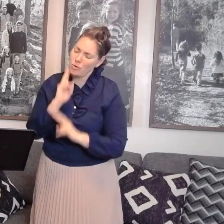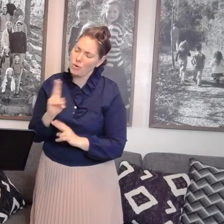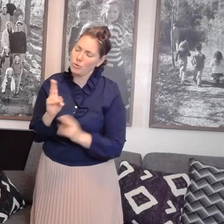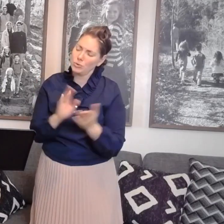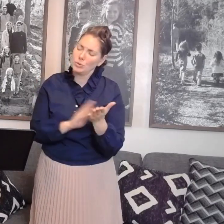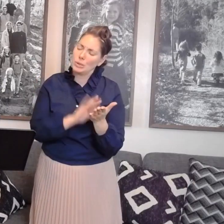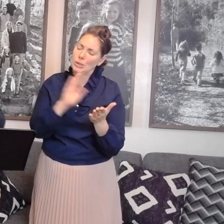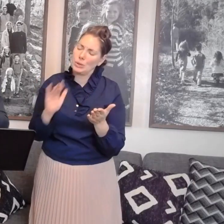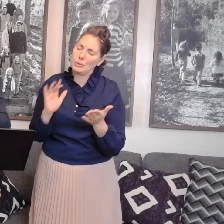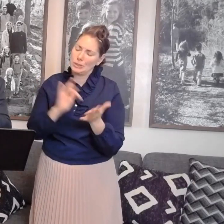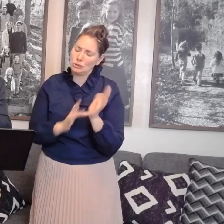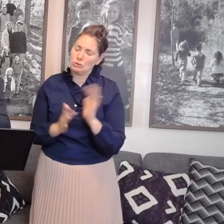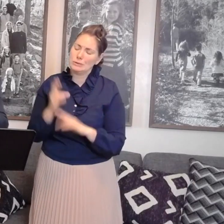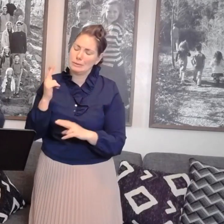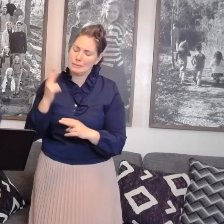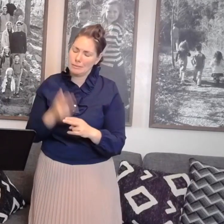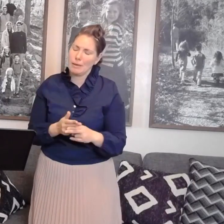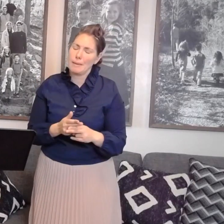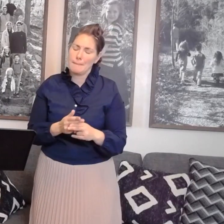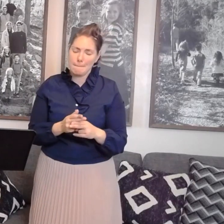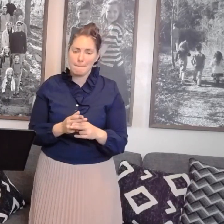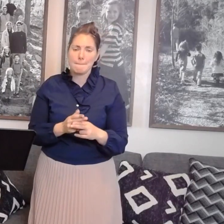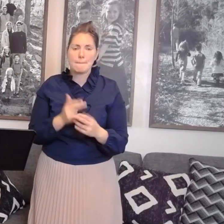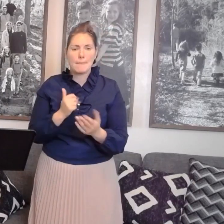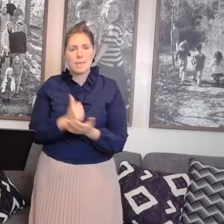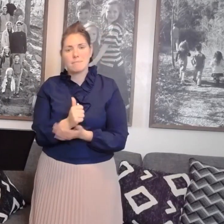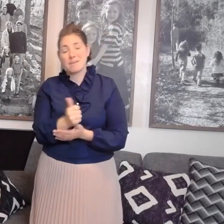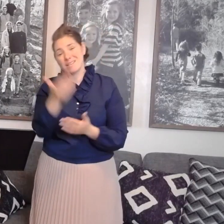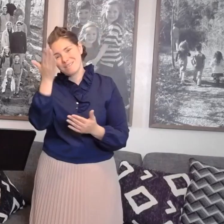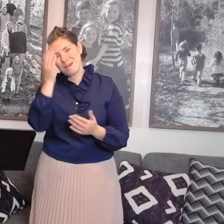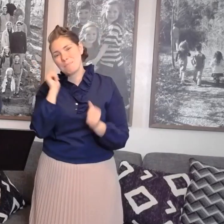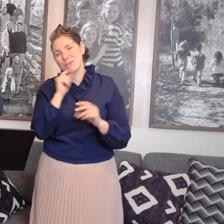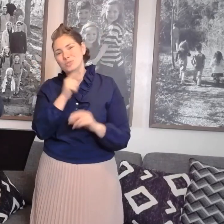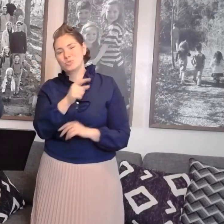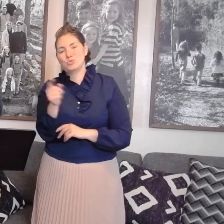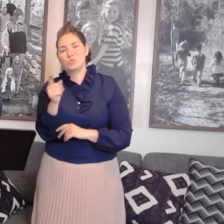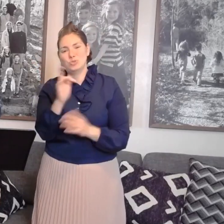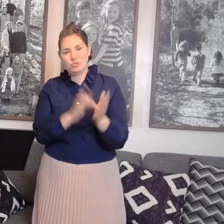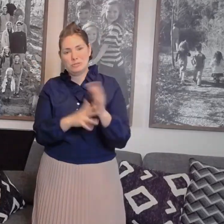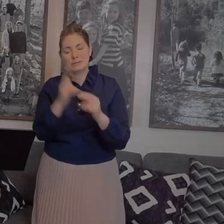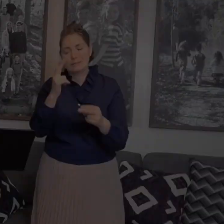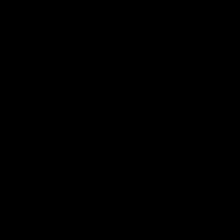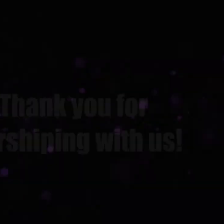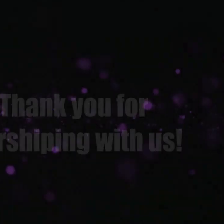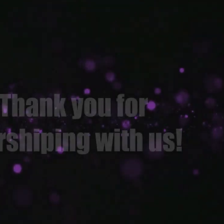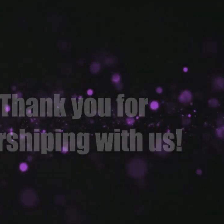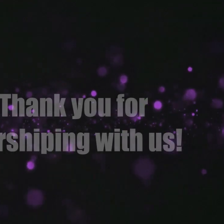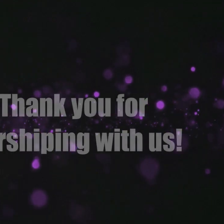in Jesus' name. Amen. God bless you in Jesus' name.